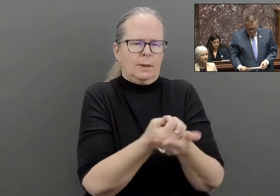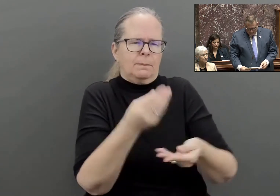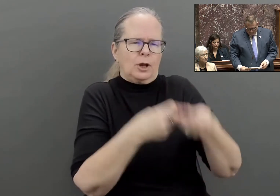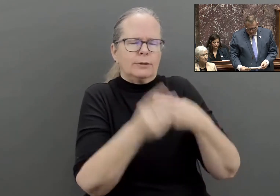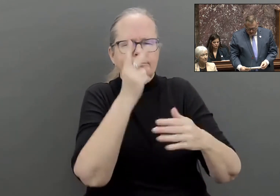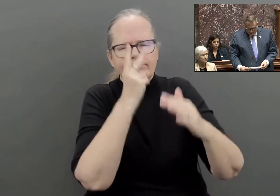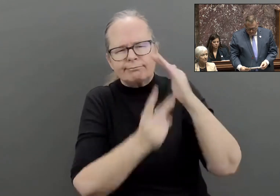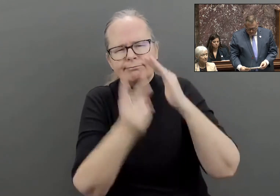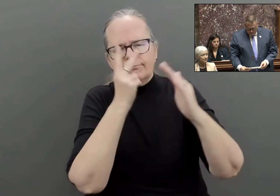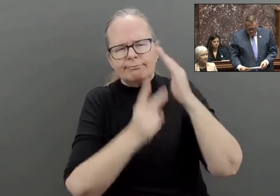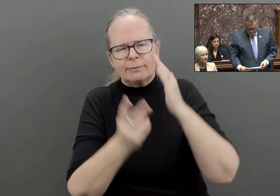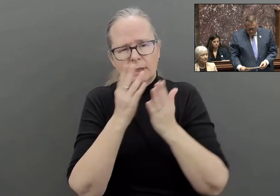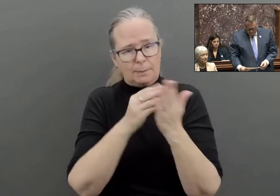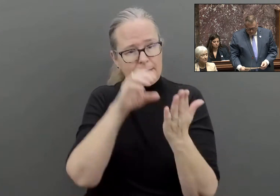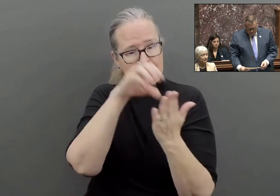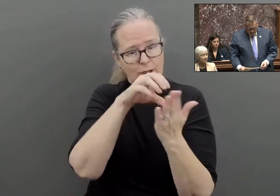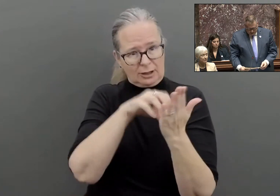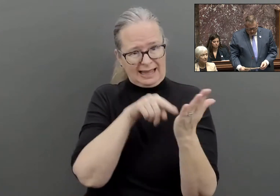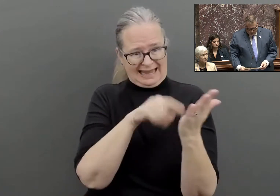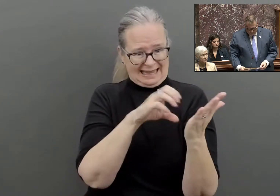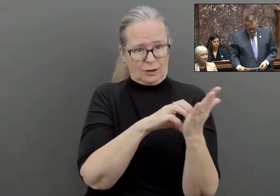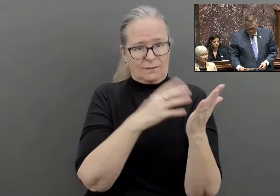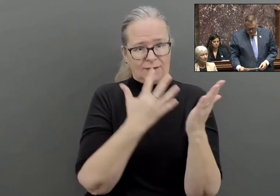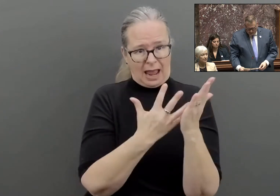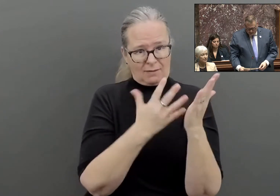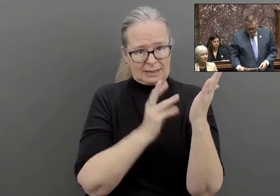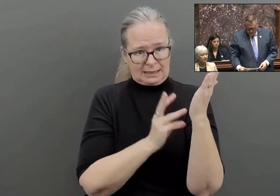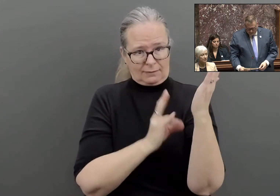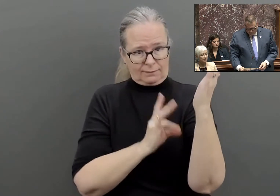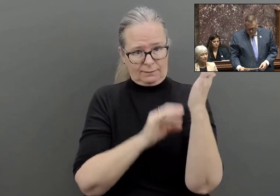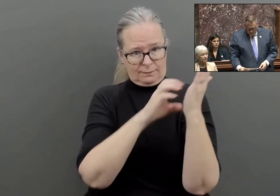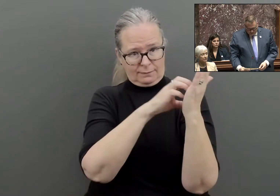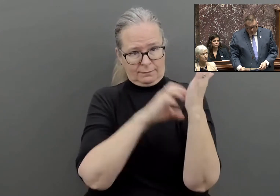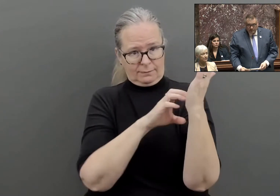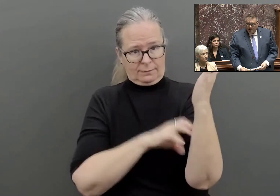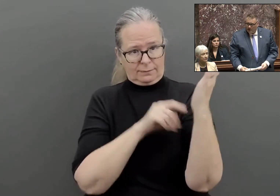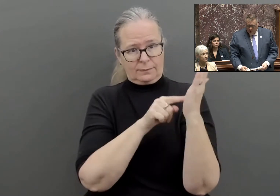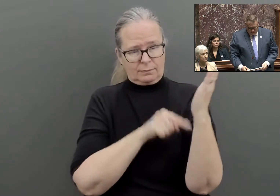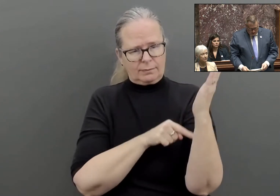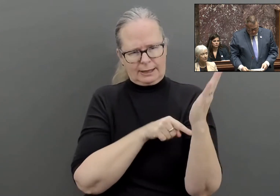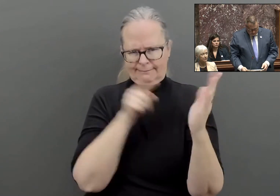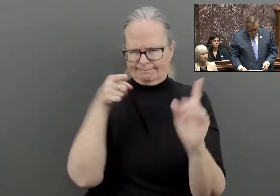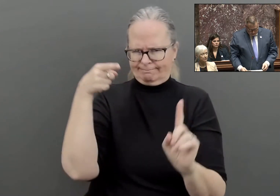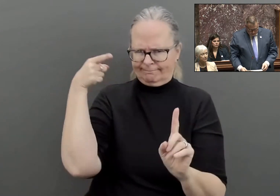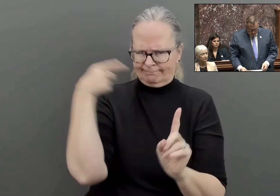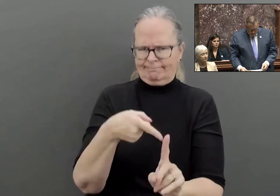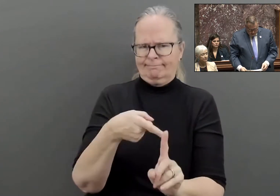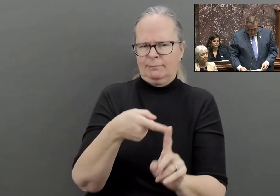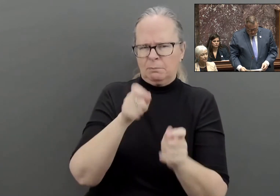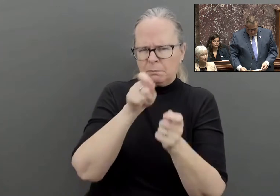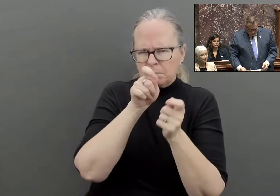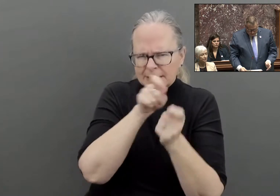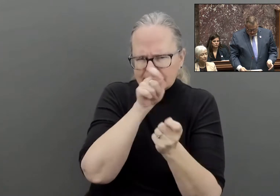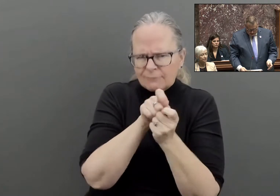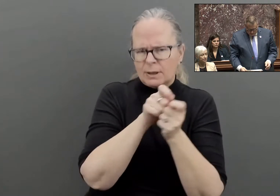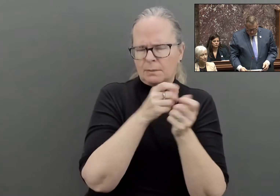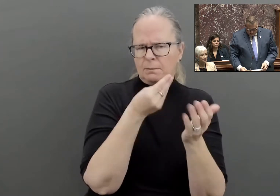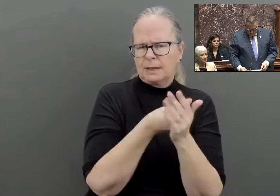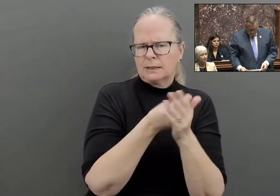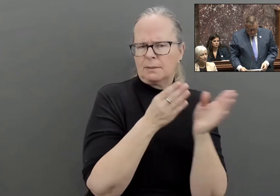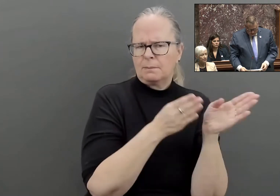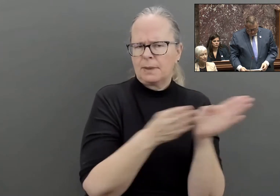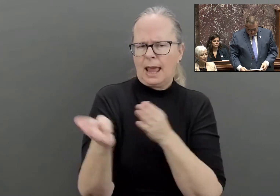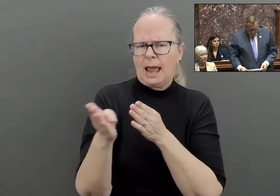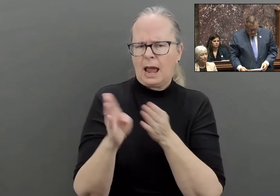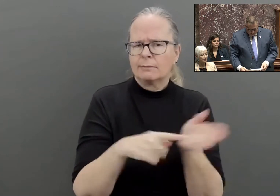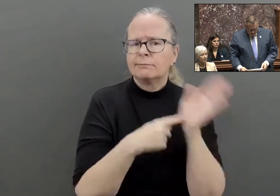of accuracy in the fiscal plan to be presented to this House for the purposes of main estimates. To accomplish this, the